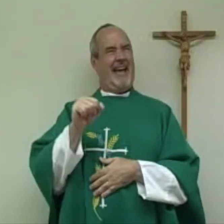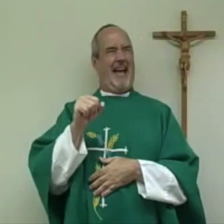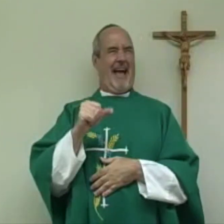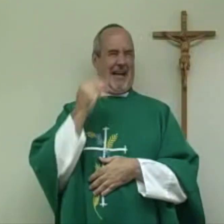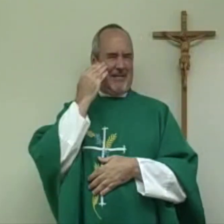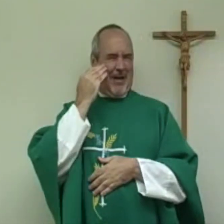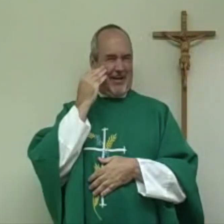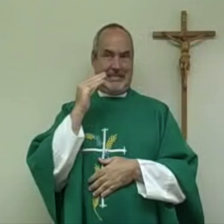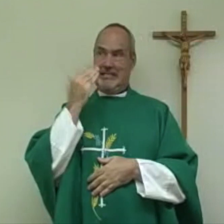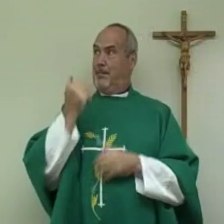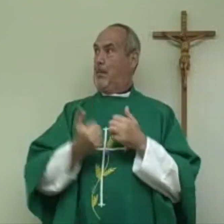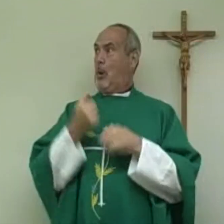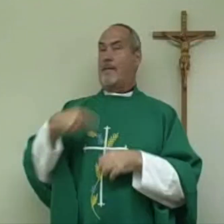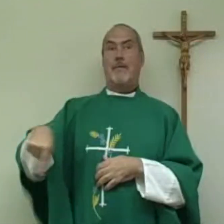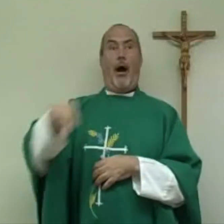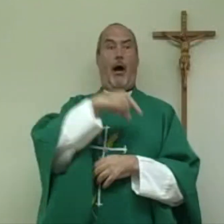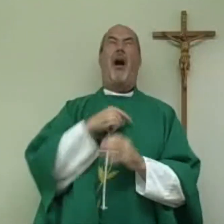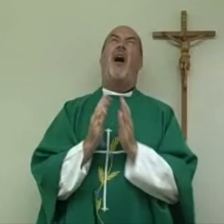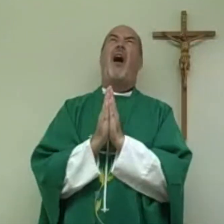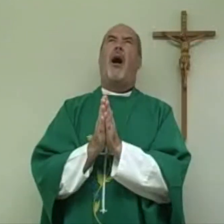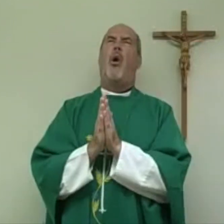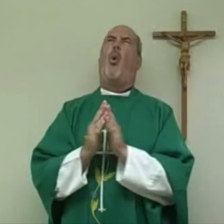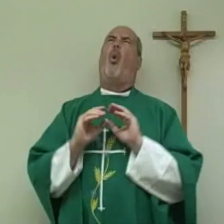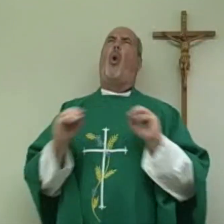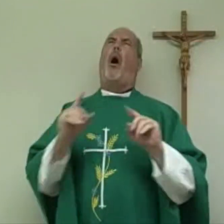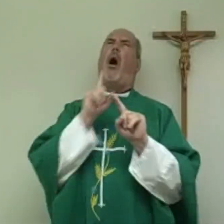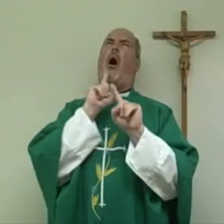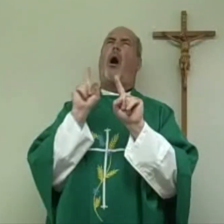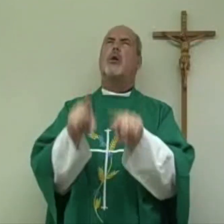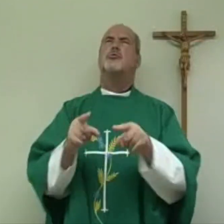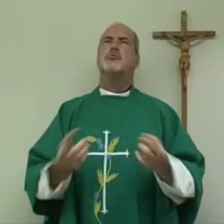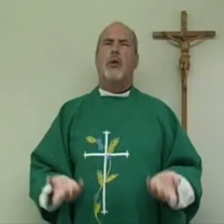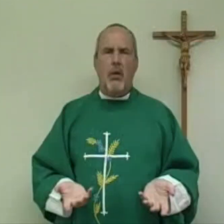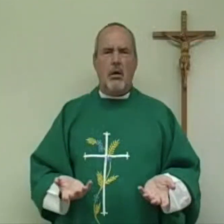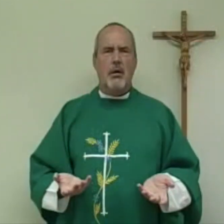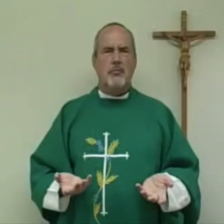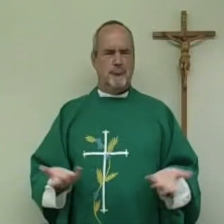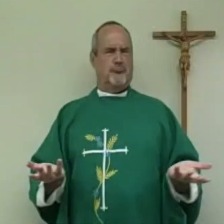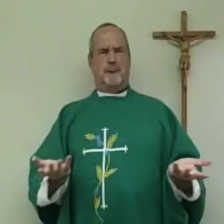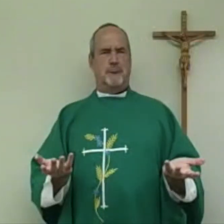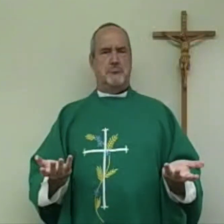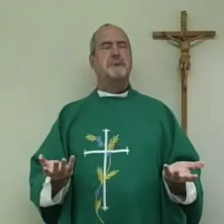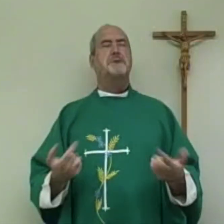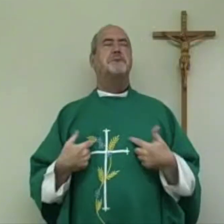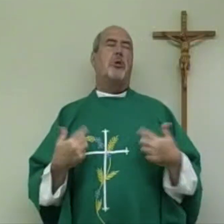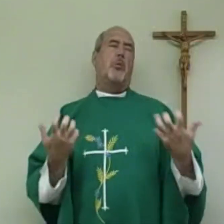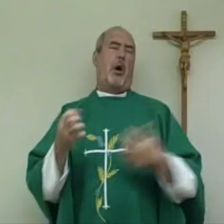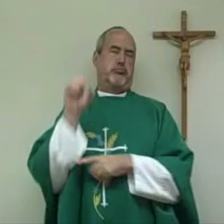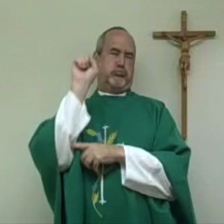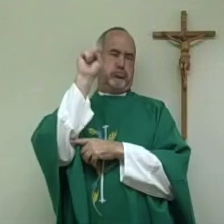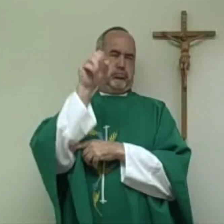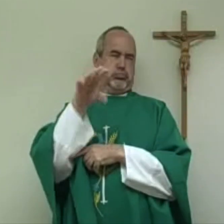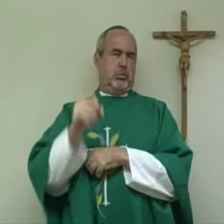key. And I know that it seems that sometimes when we pray, or many of us pray, we don't see an